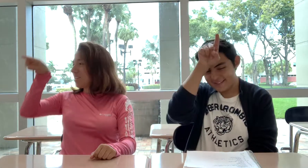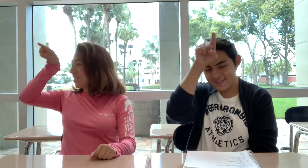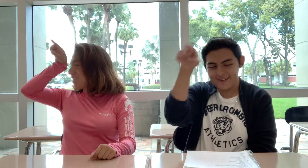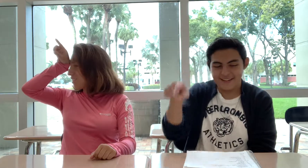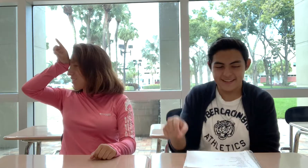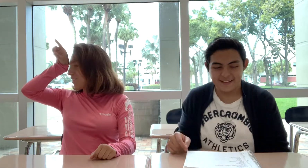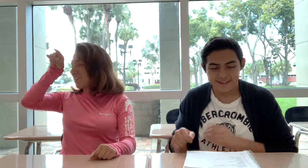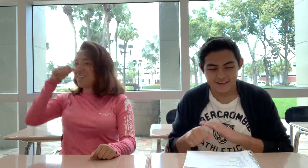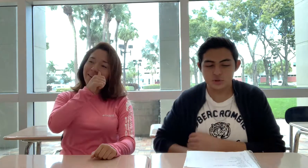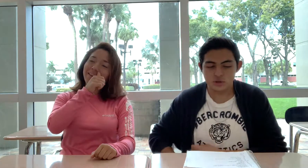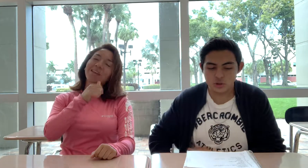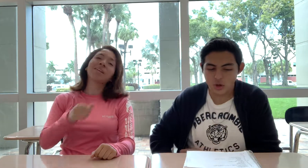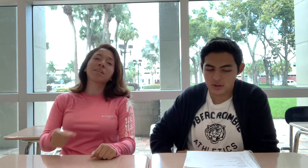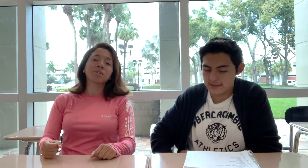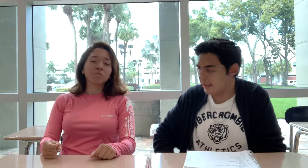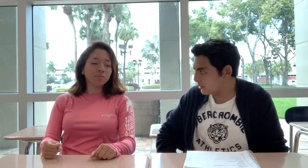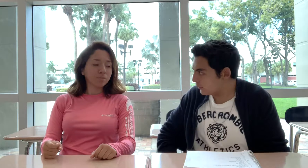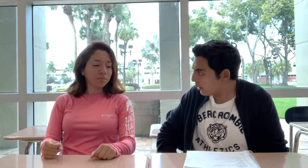Unicorn. Unicorn. Unicorn. Unicorn. you know all the signs so far?